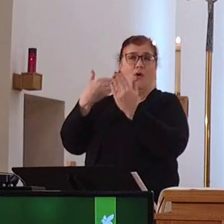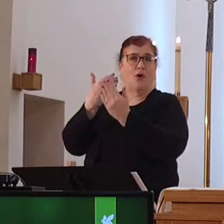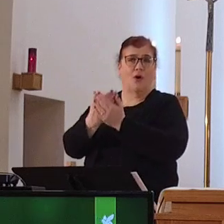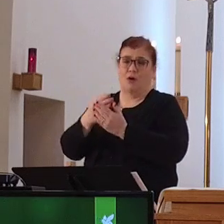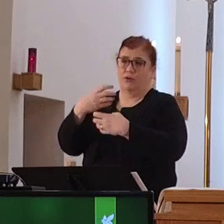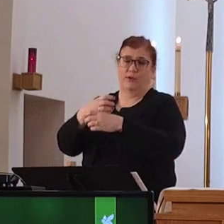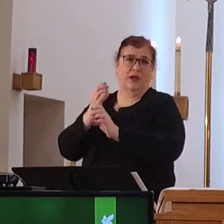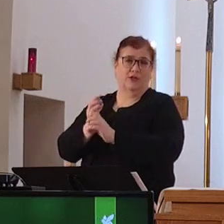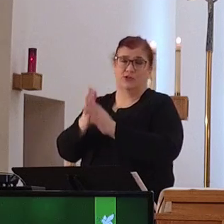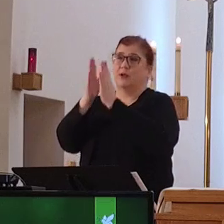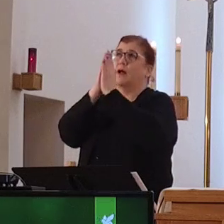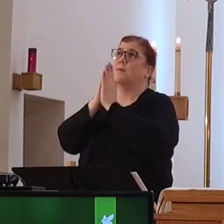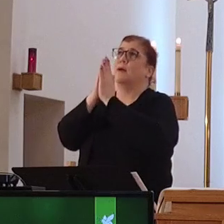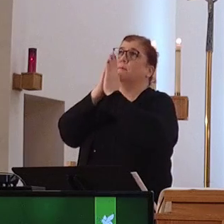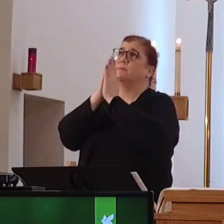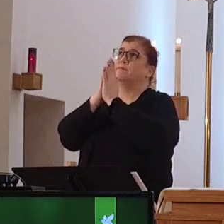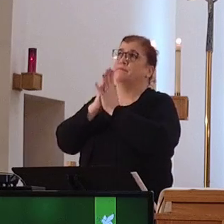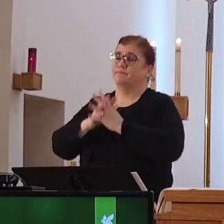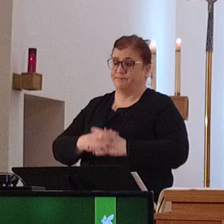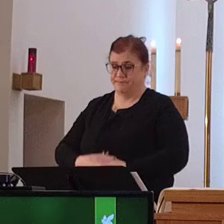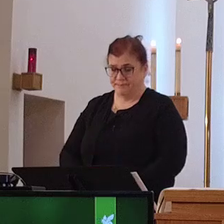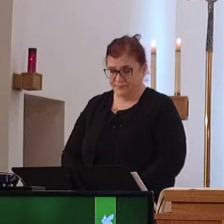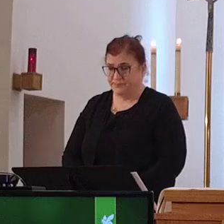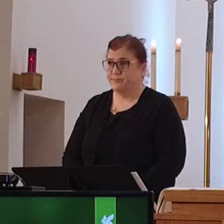creation. Amen.